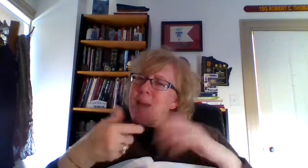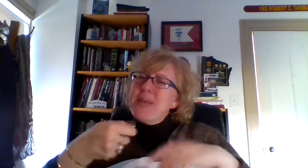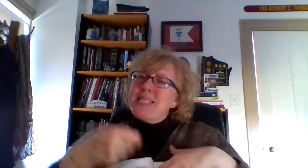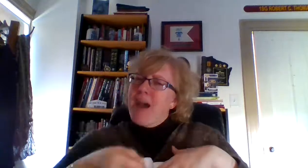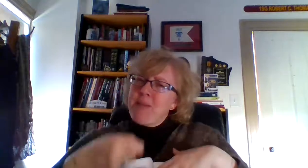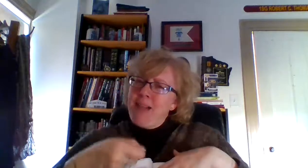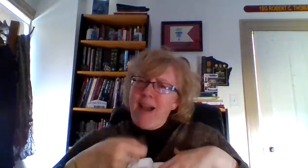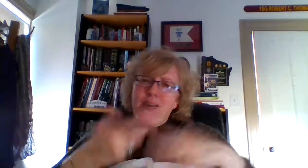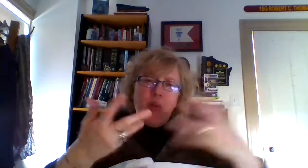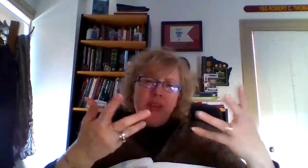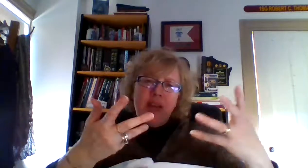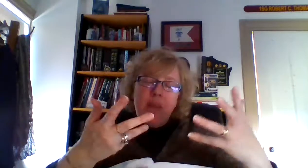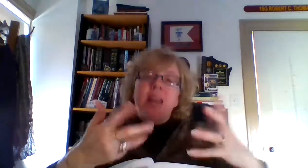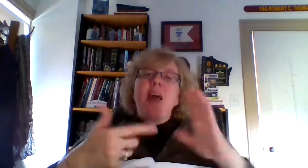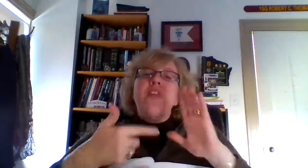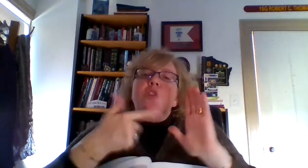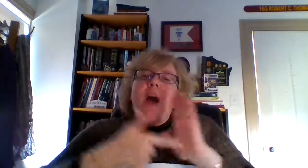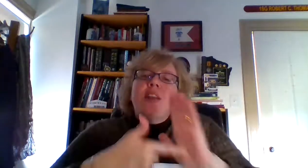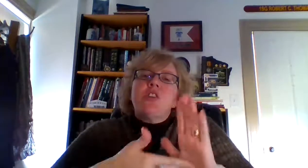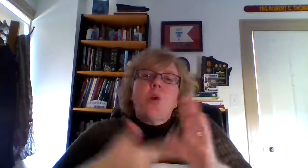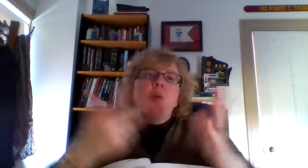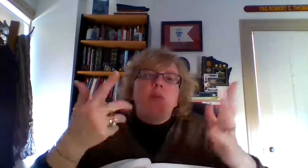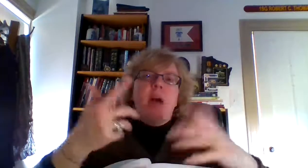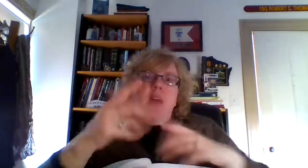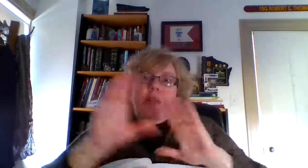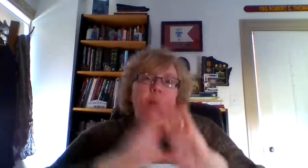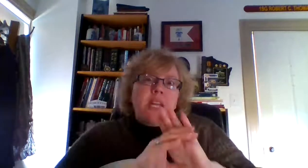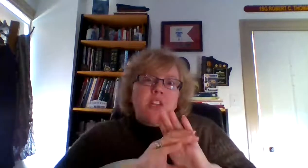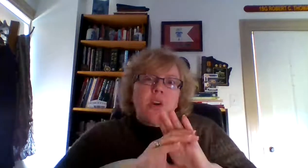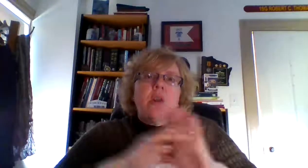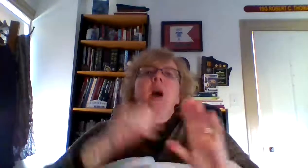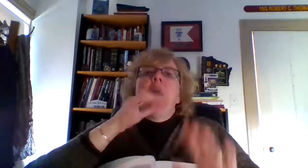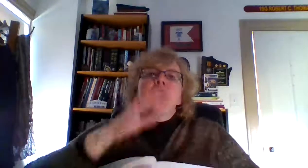mean time clock? Or what does that mean? They're trying to show you that this picture of this